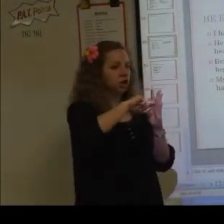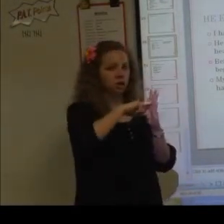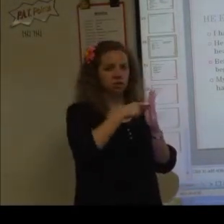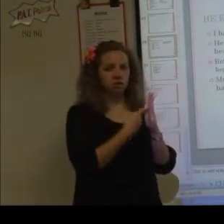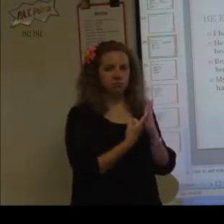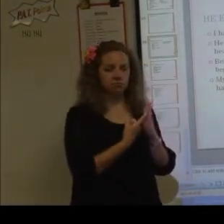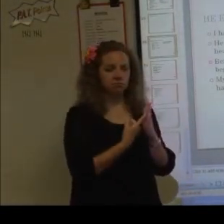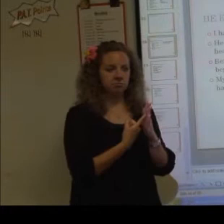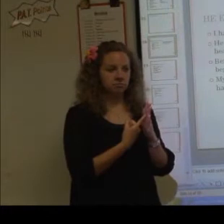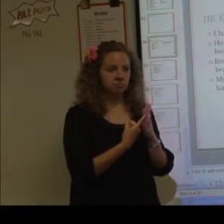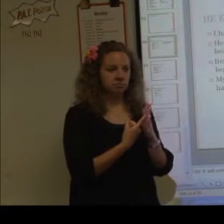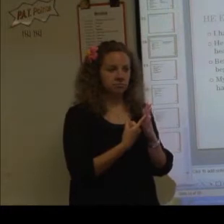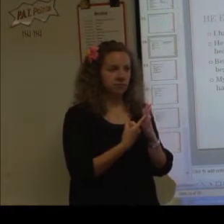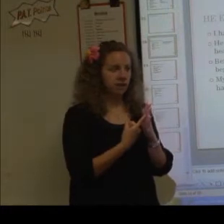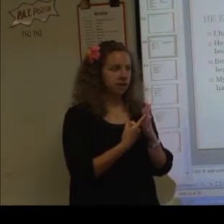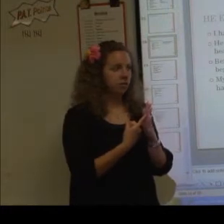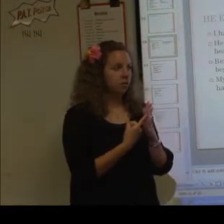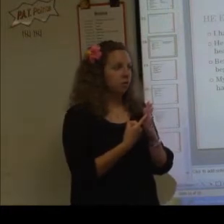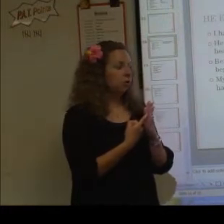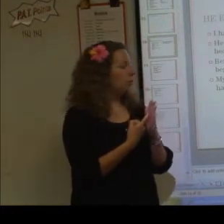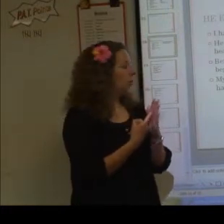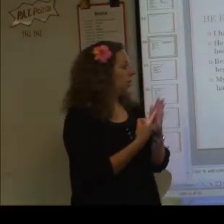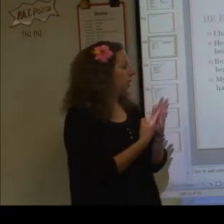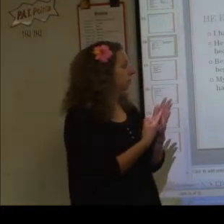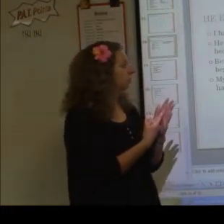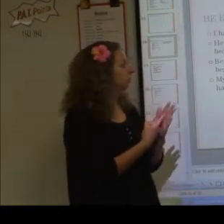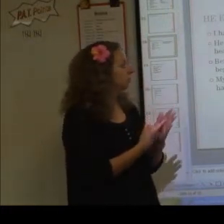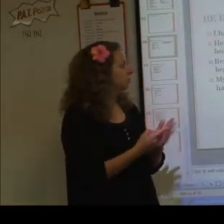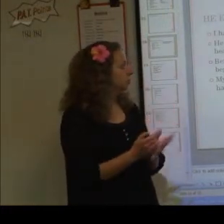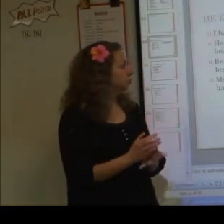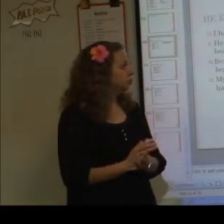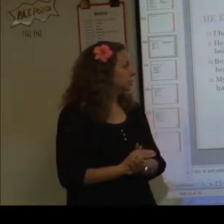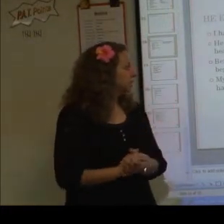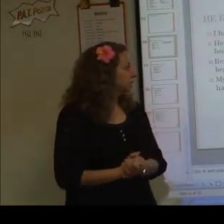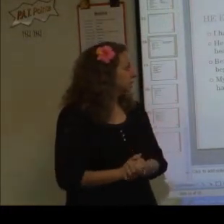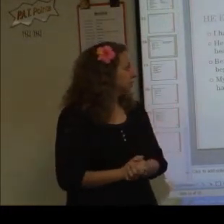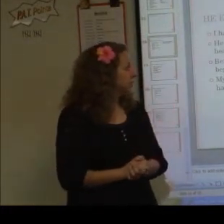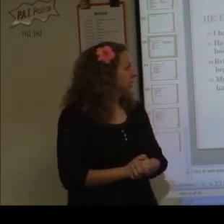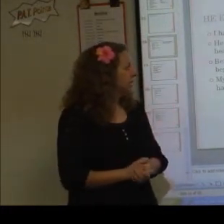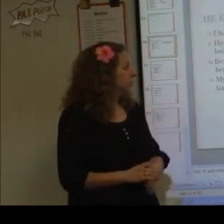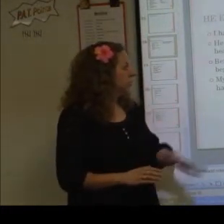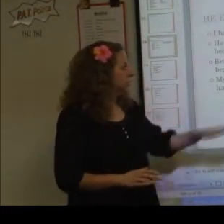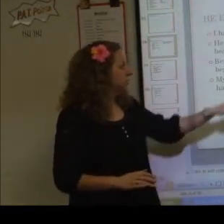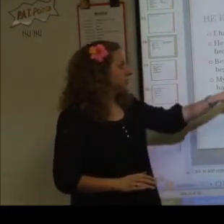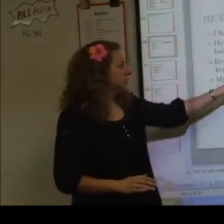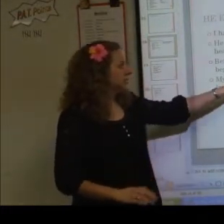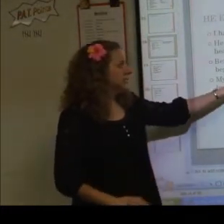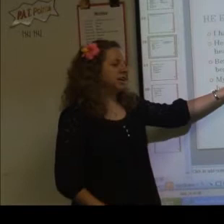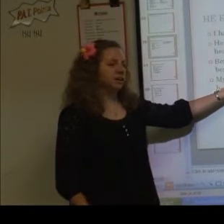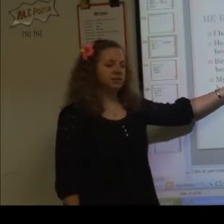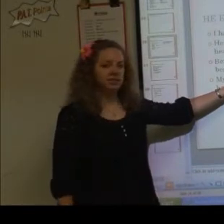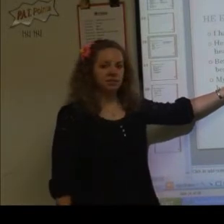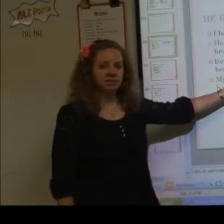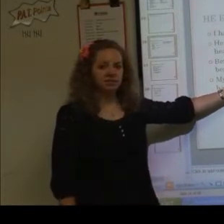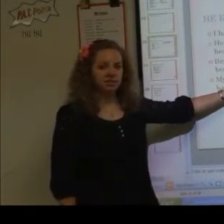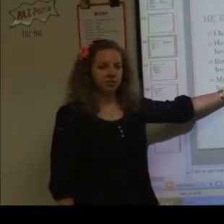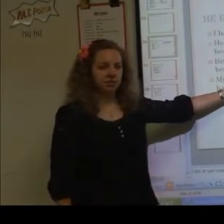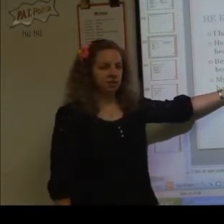start. Okay? Or you could translate a different way. What's this really saying? Say this in different